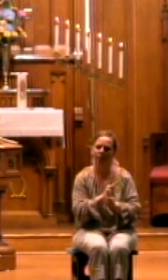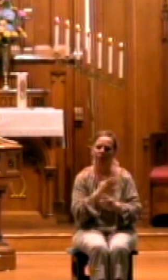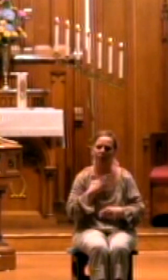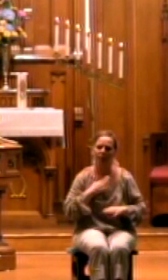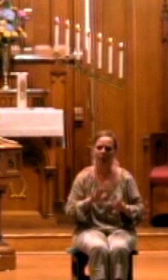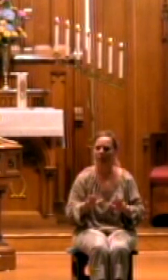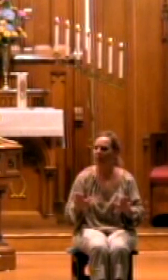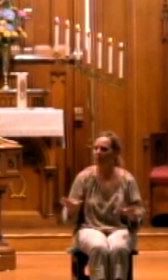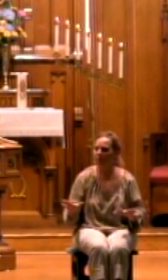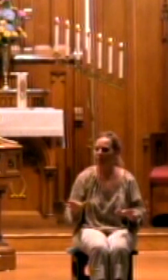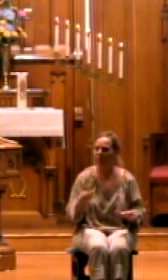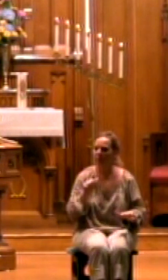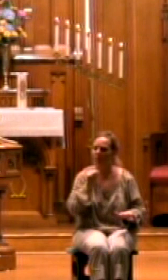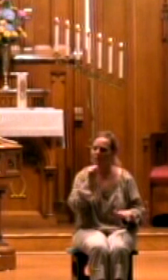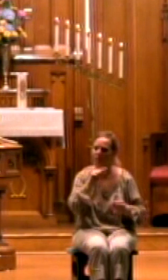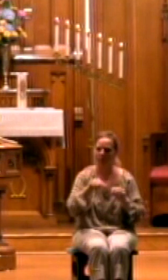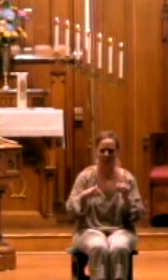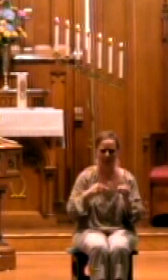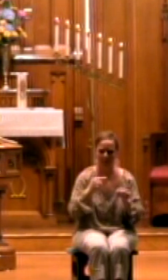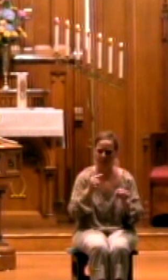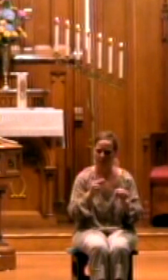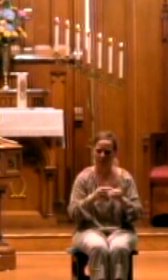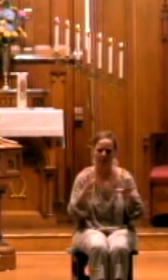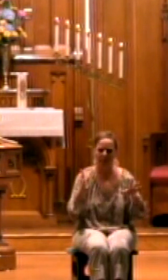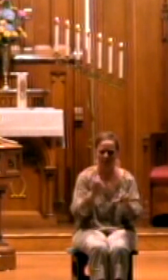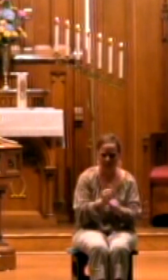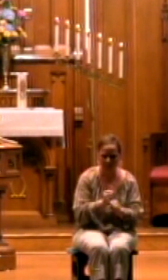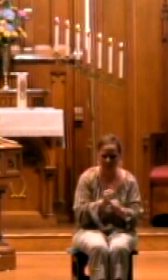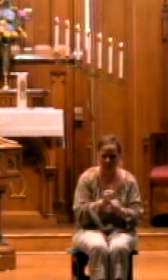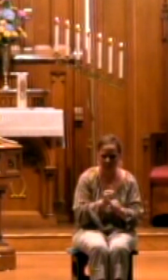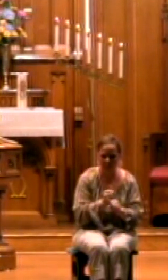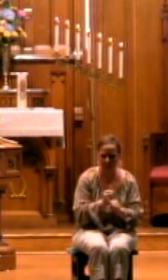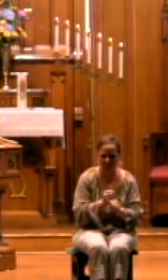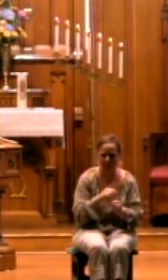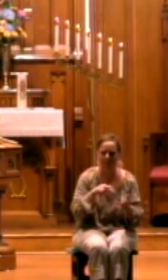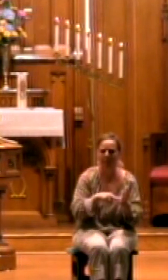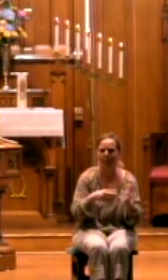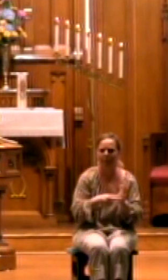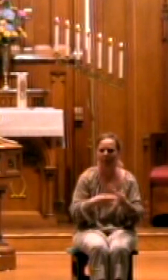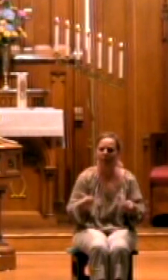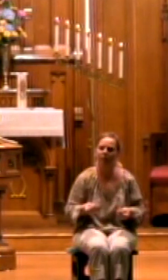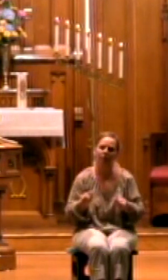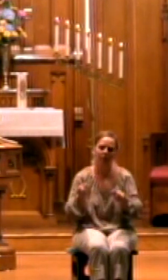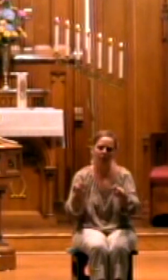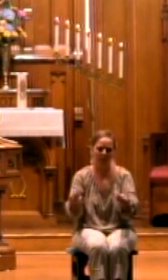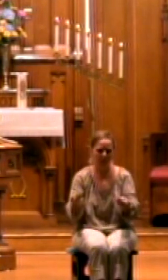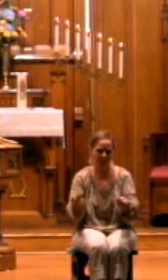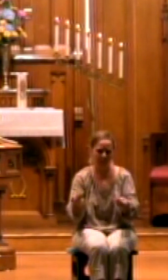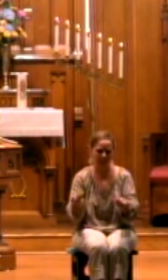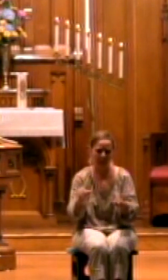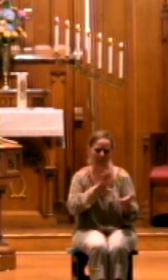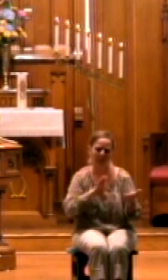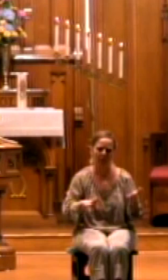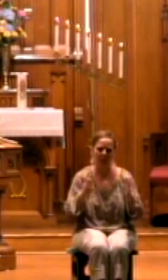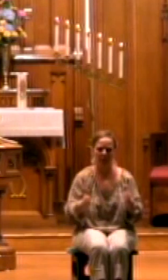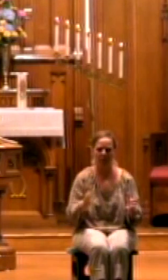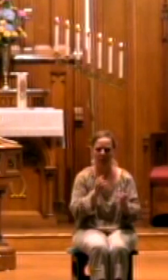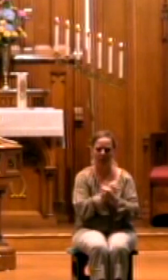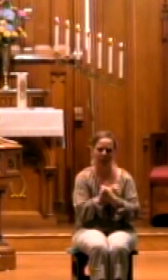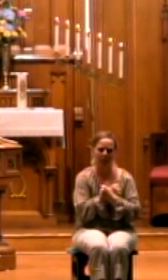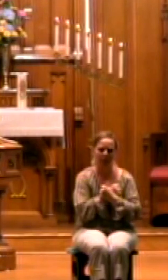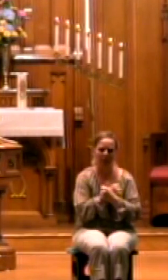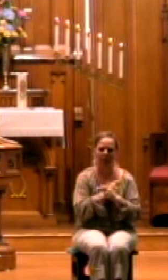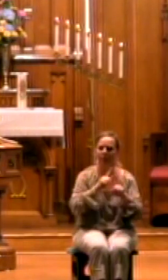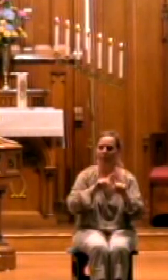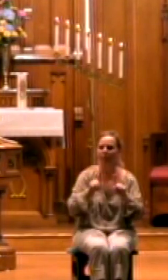Jesus, again, is not about getting, it's about giving. Christian love is different than our secular